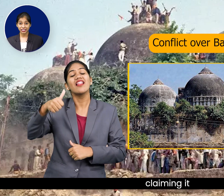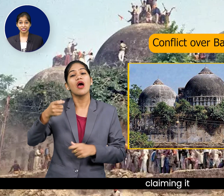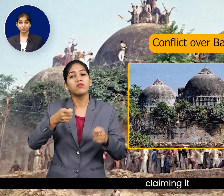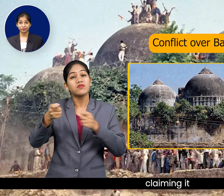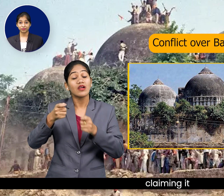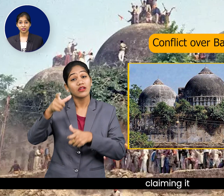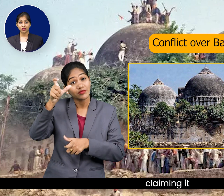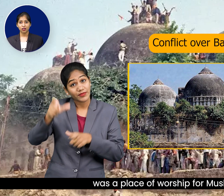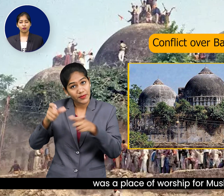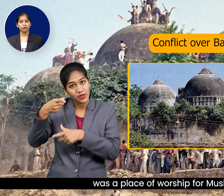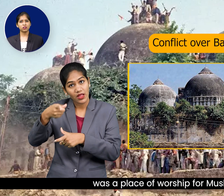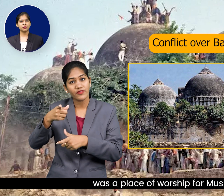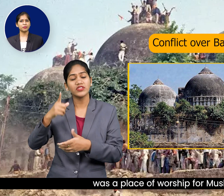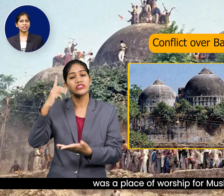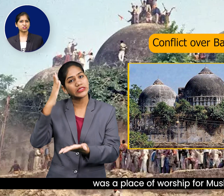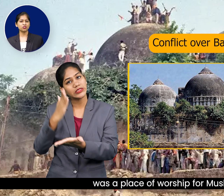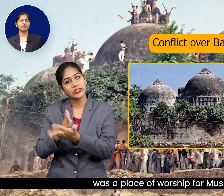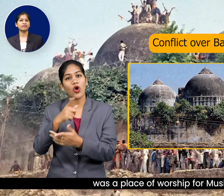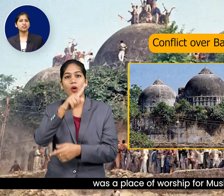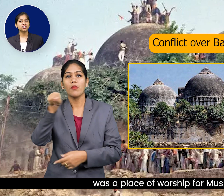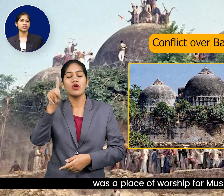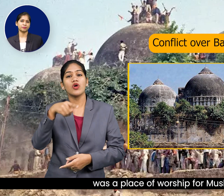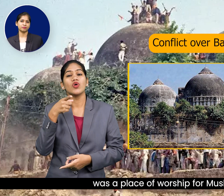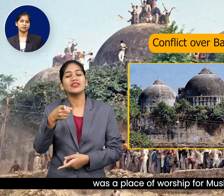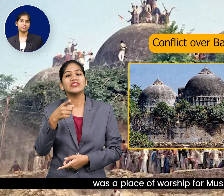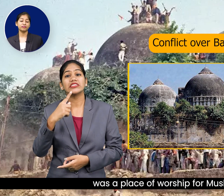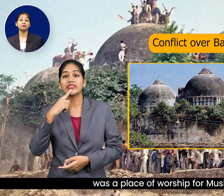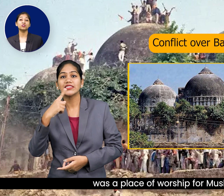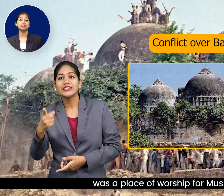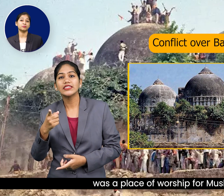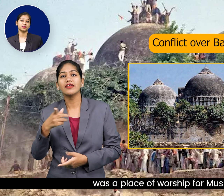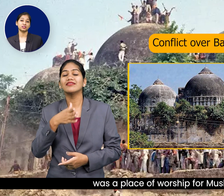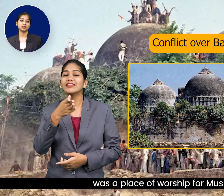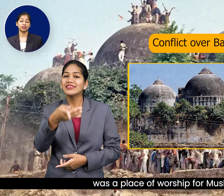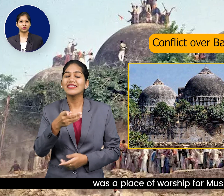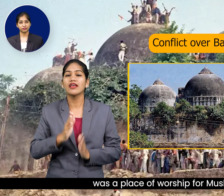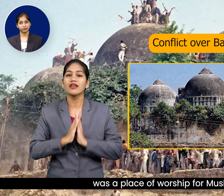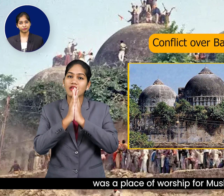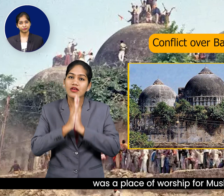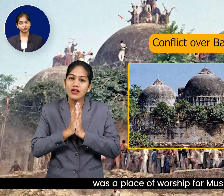claiming it was a place of worship for